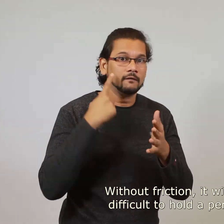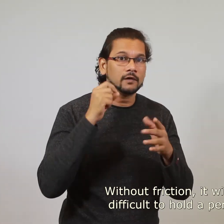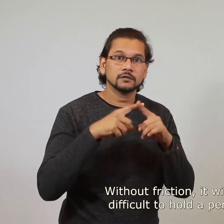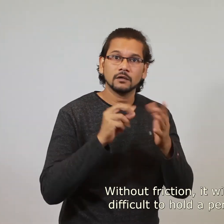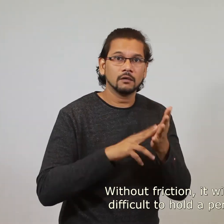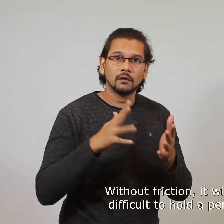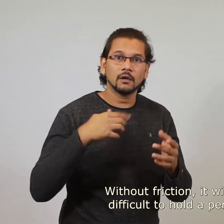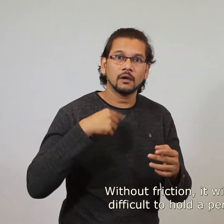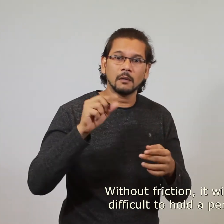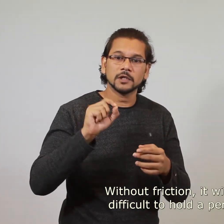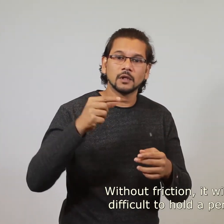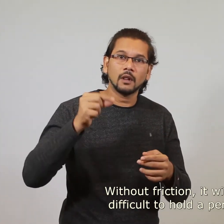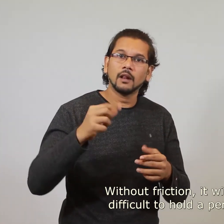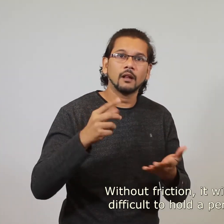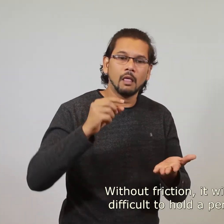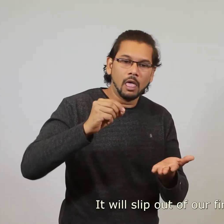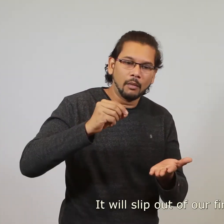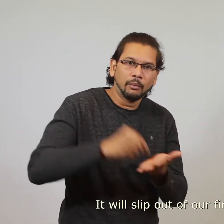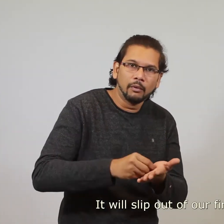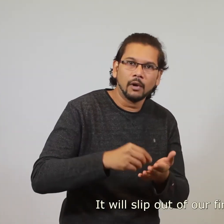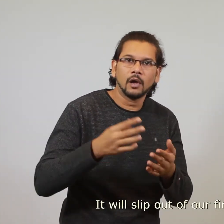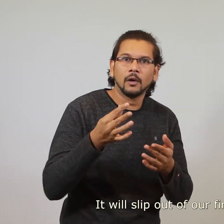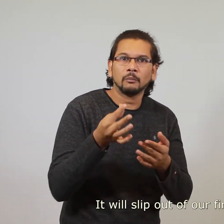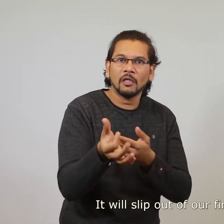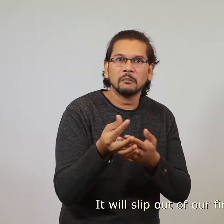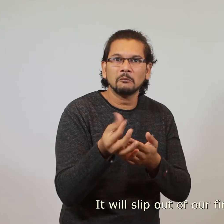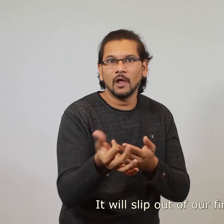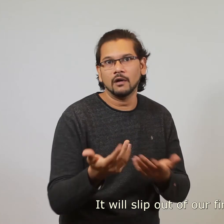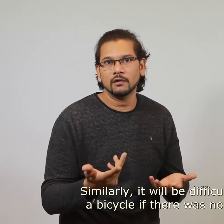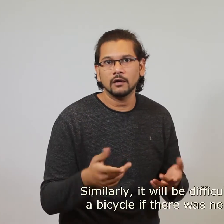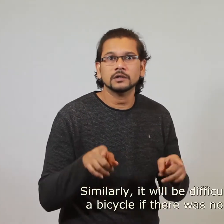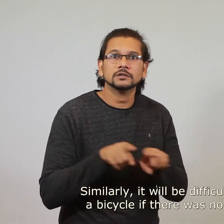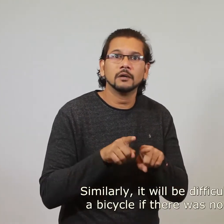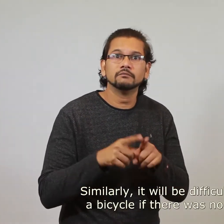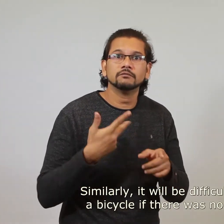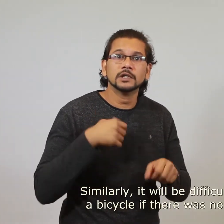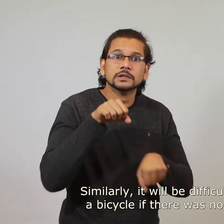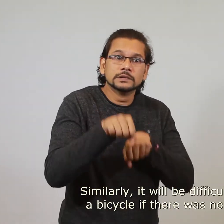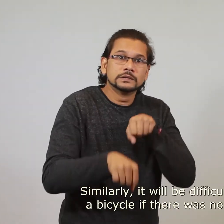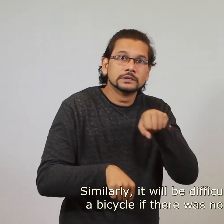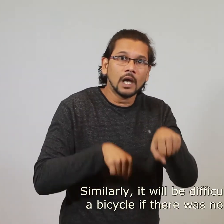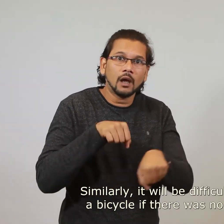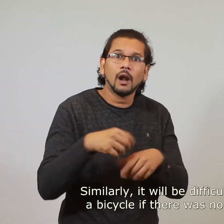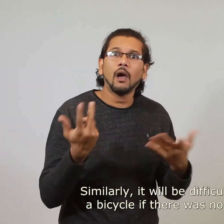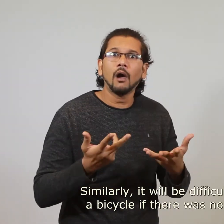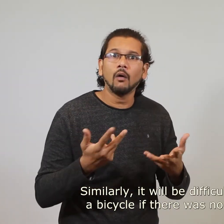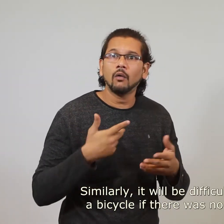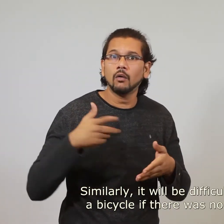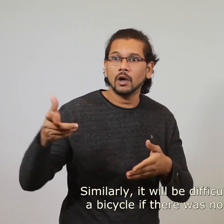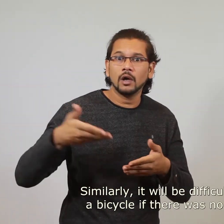friction, it will be difficult to hold a pencil. It will slip out of our fingers. Similarly, it